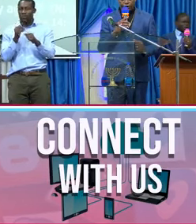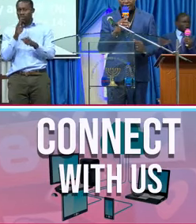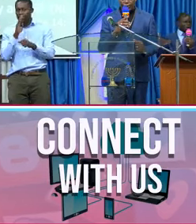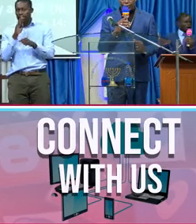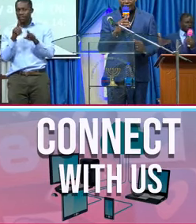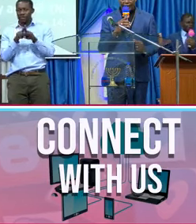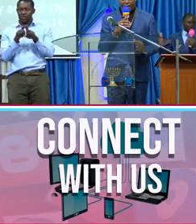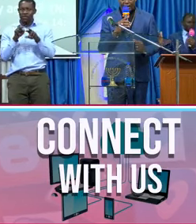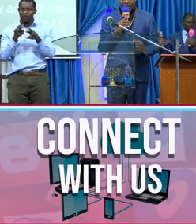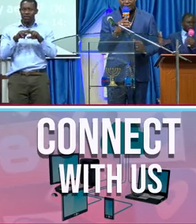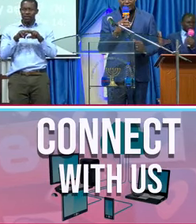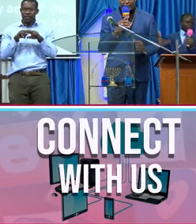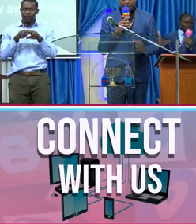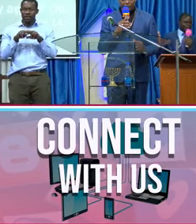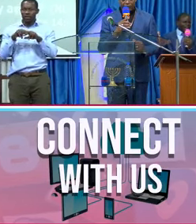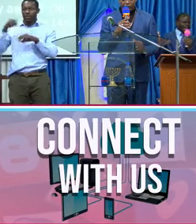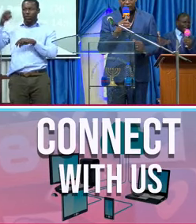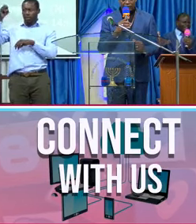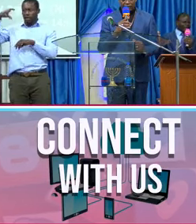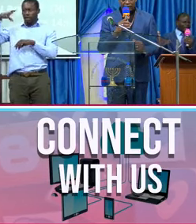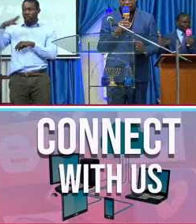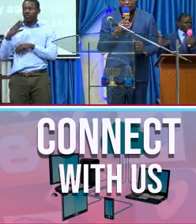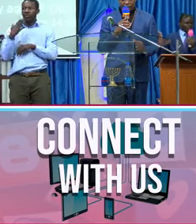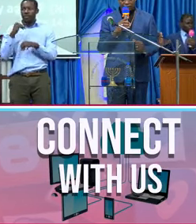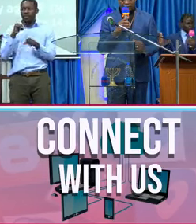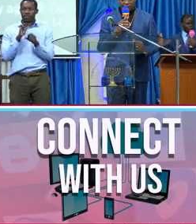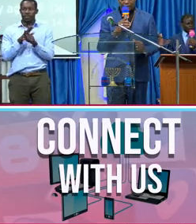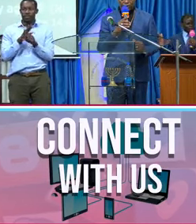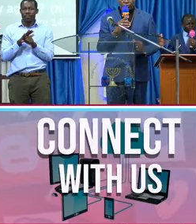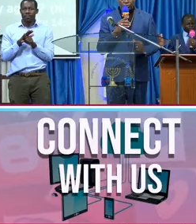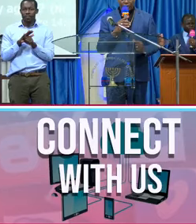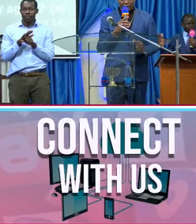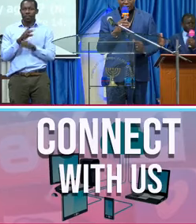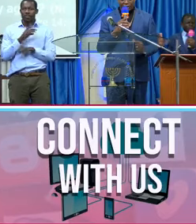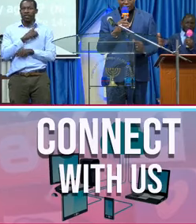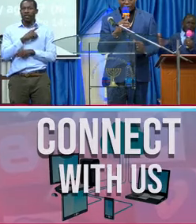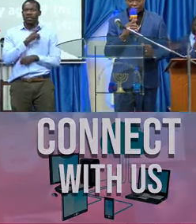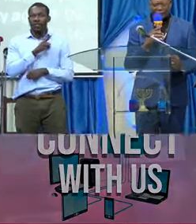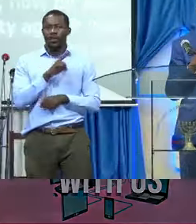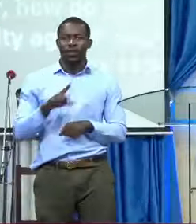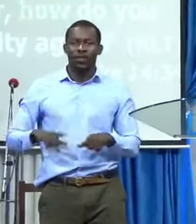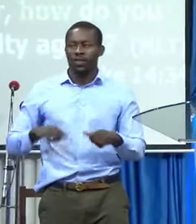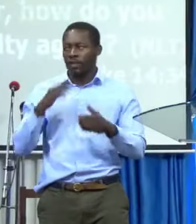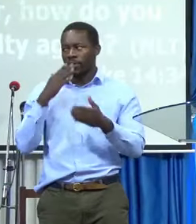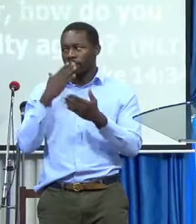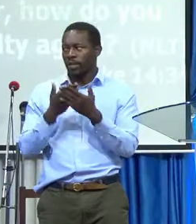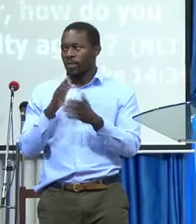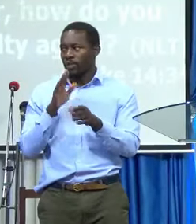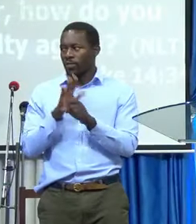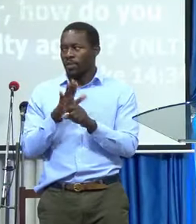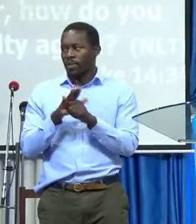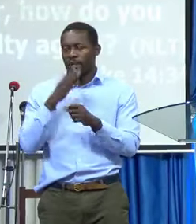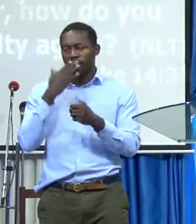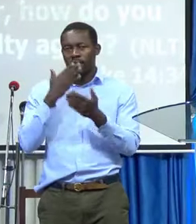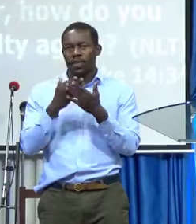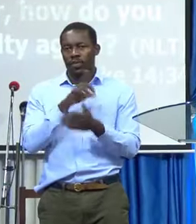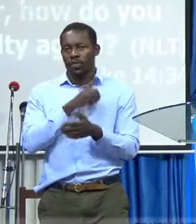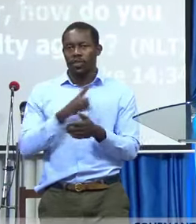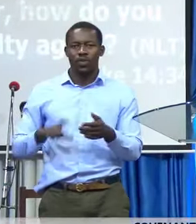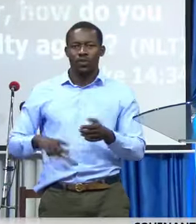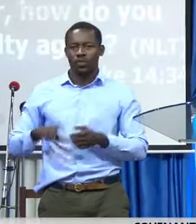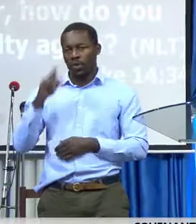to shine wherever we are. Dear Lord, we thank you. Thank you, Lord, for taking